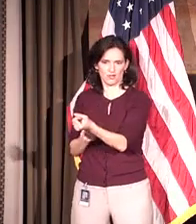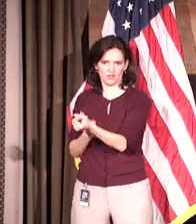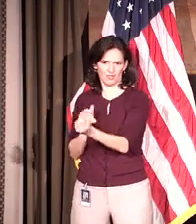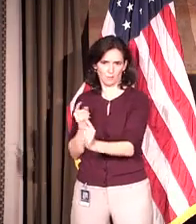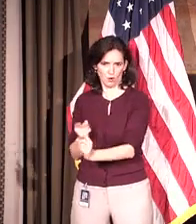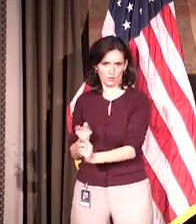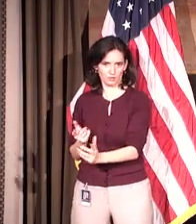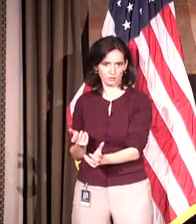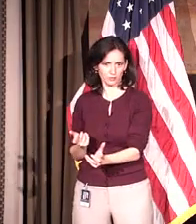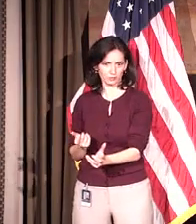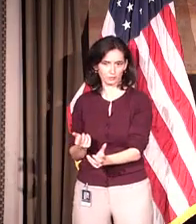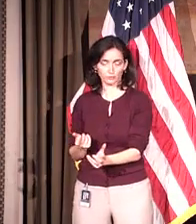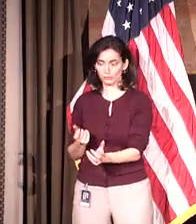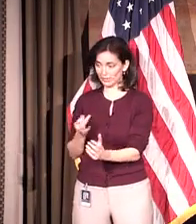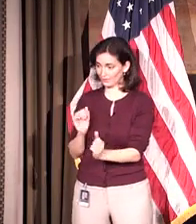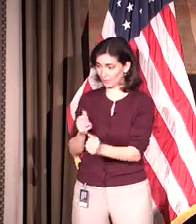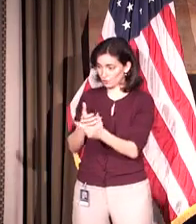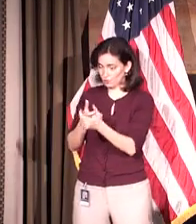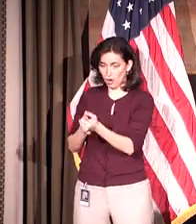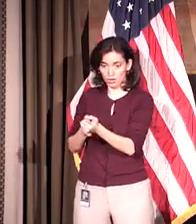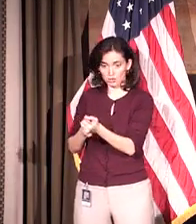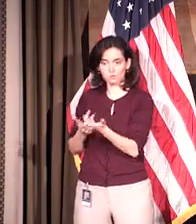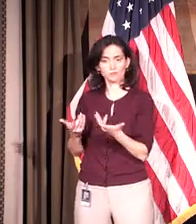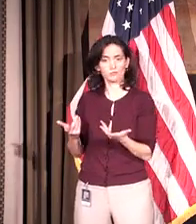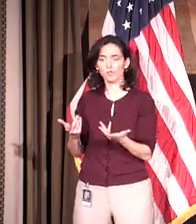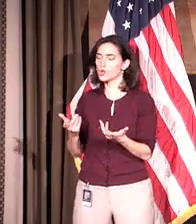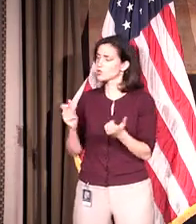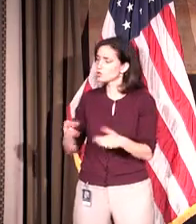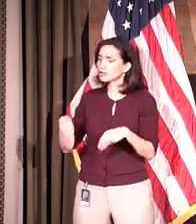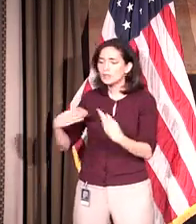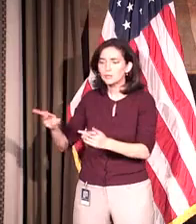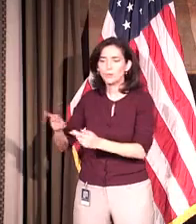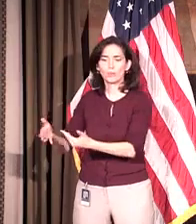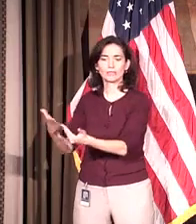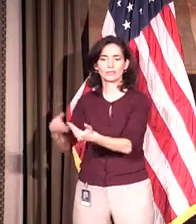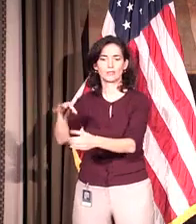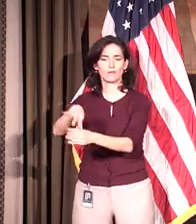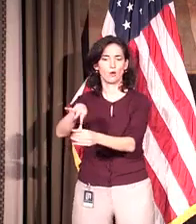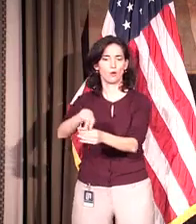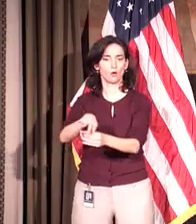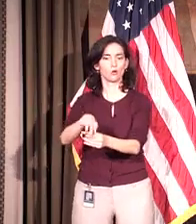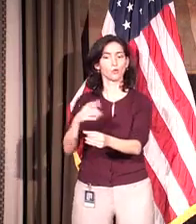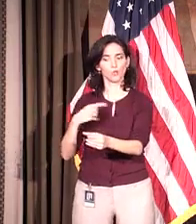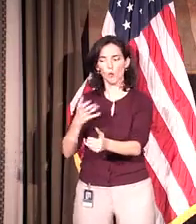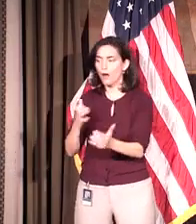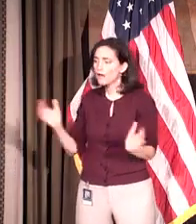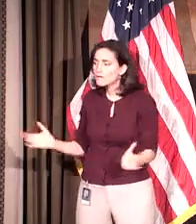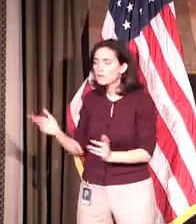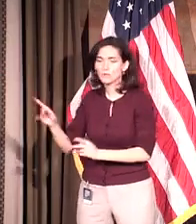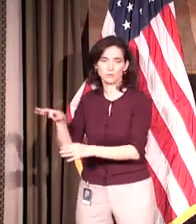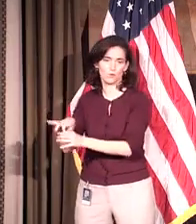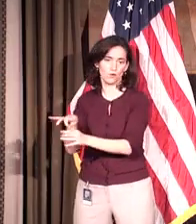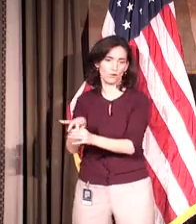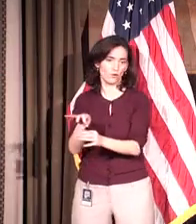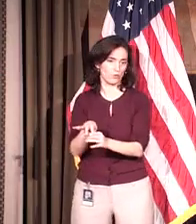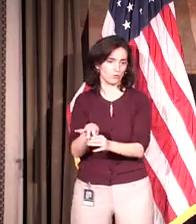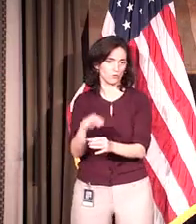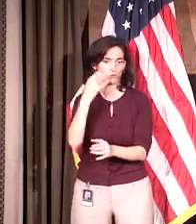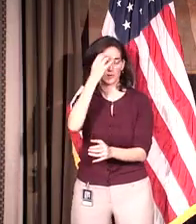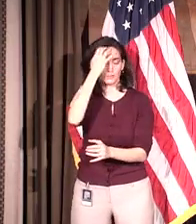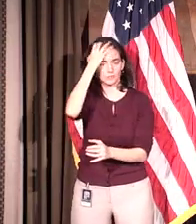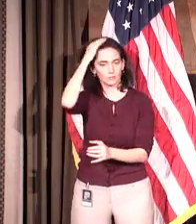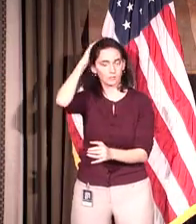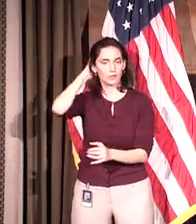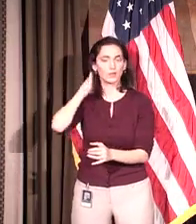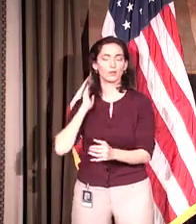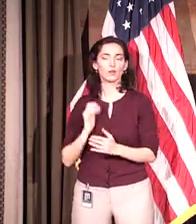ought to extend every, I think, reasonable convenience to the voters because we want to promote people voting. We never want to